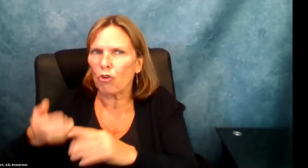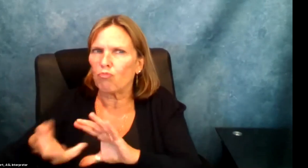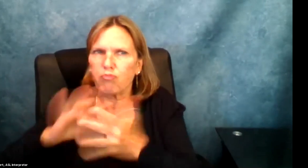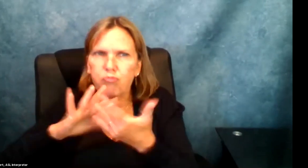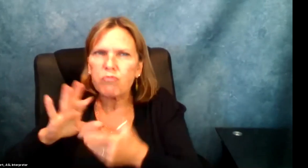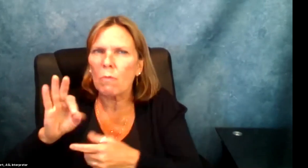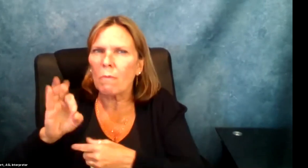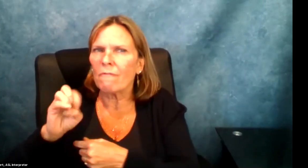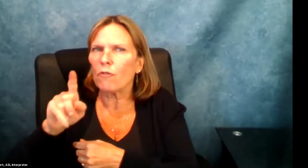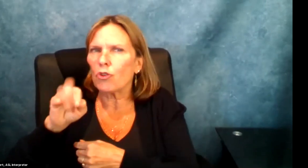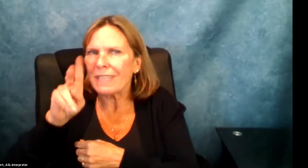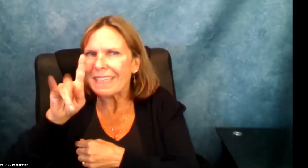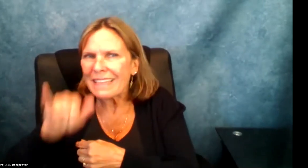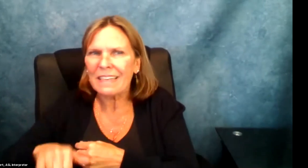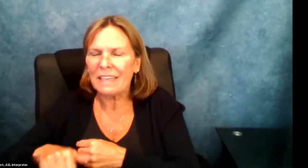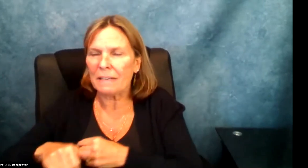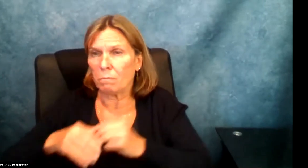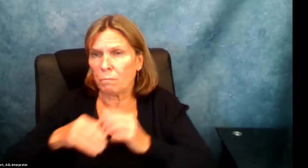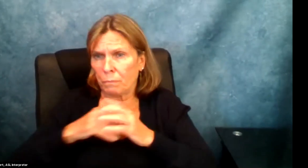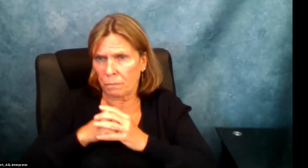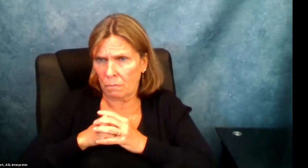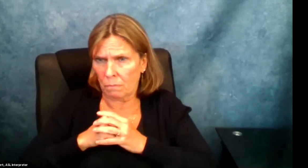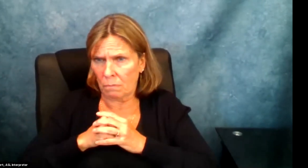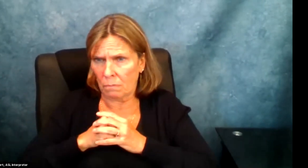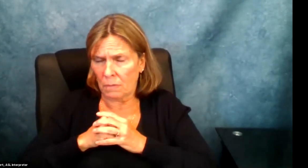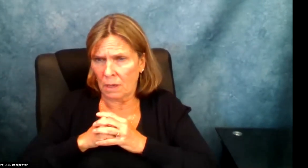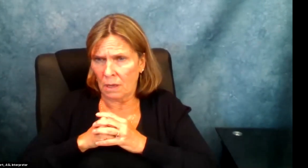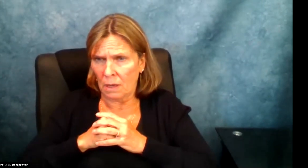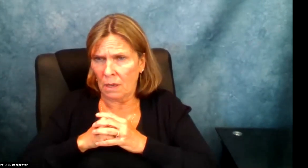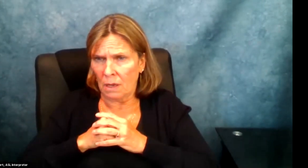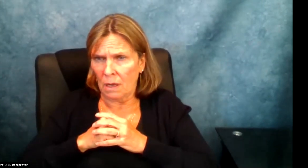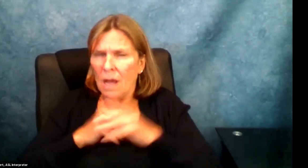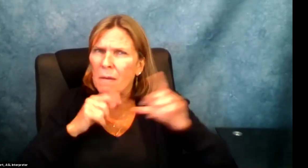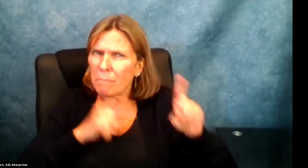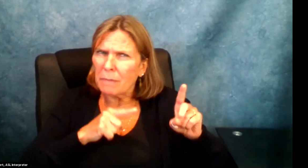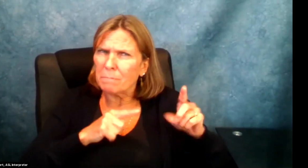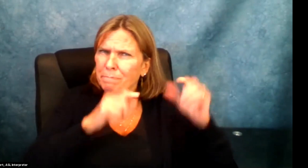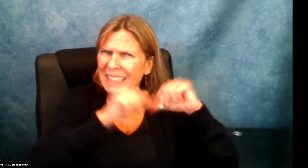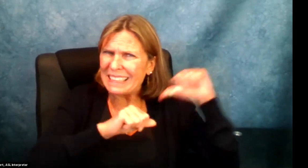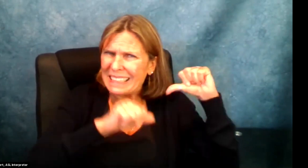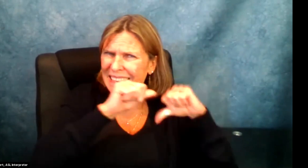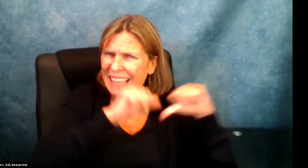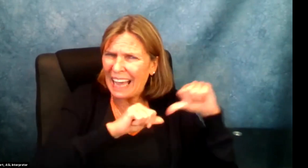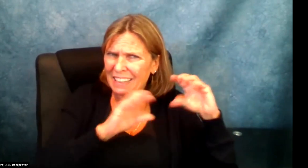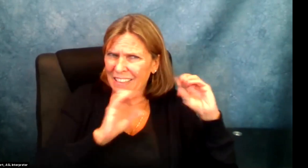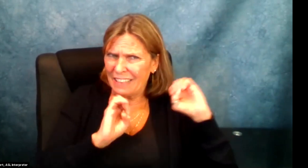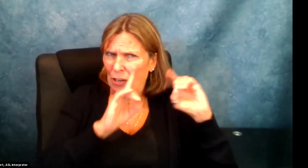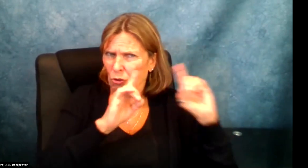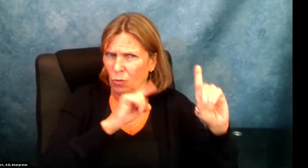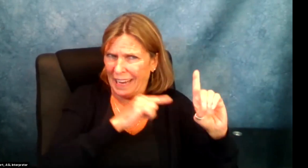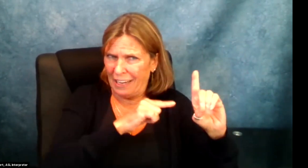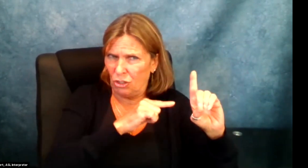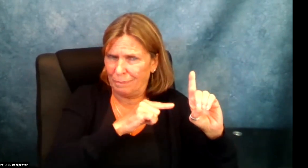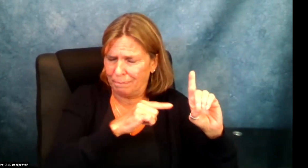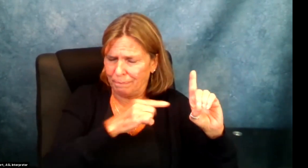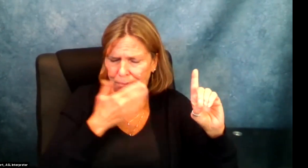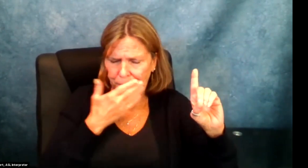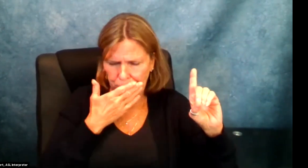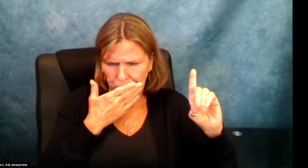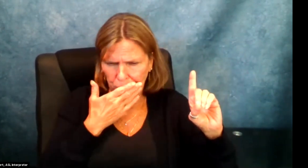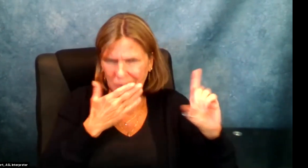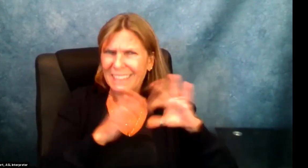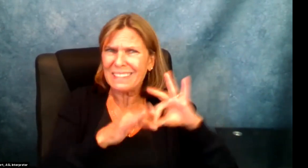going back to science education, is what is the mechanism by which this would happen? And